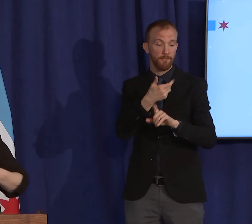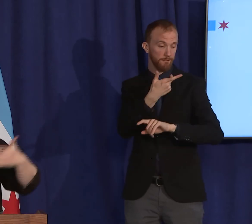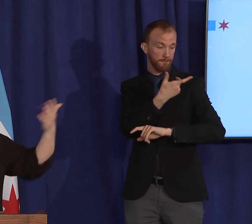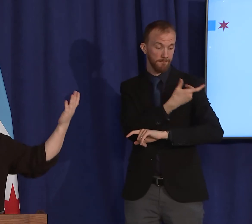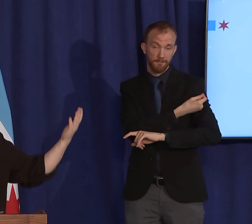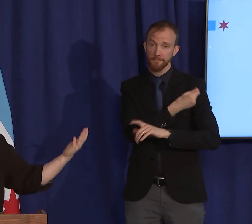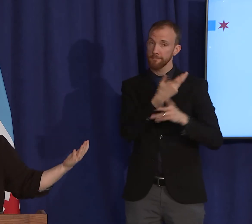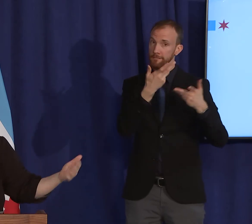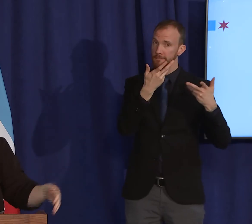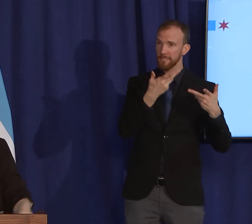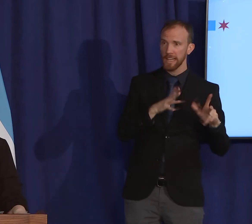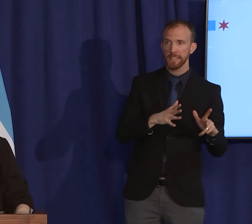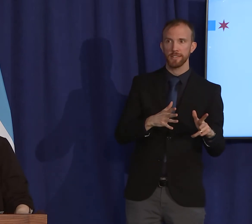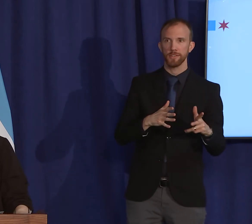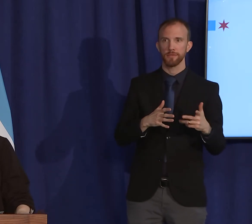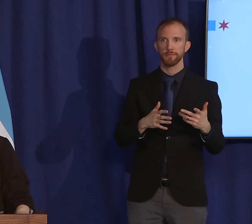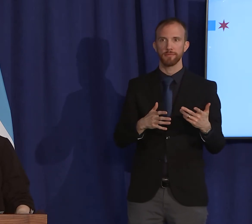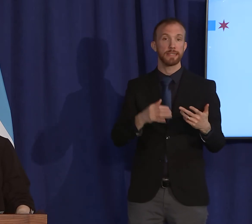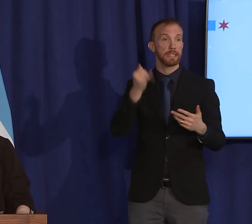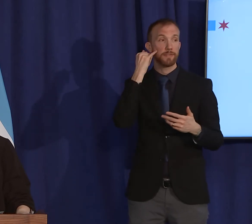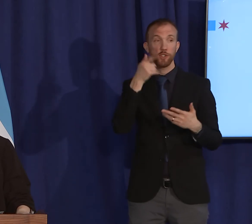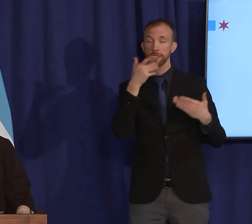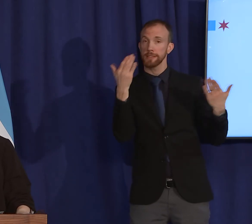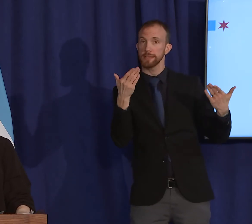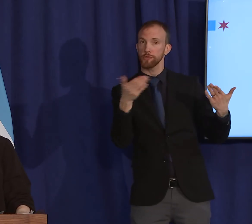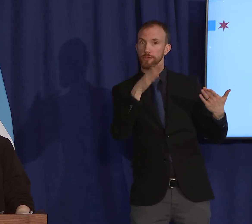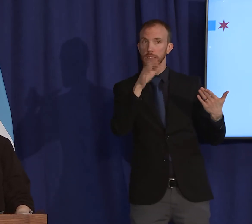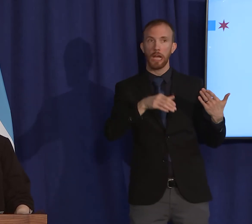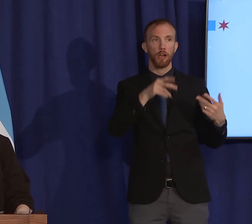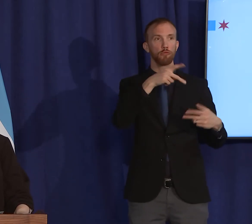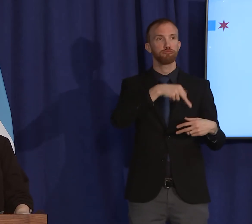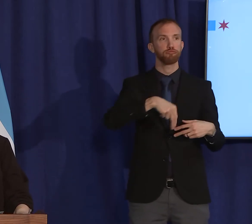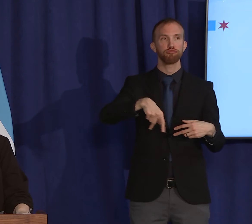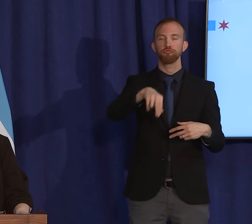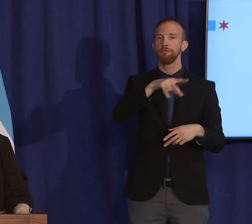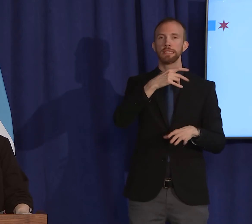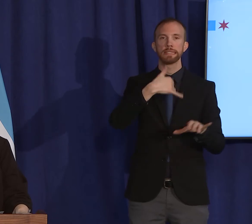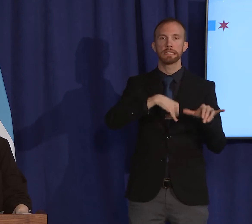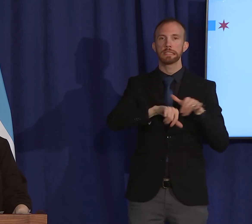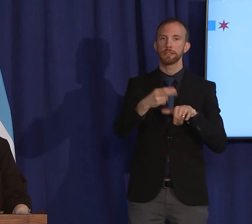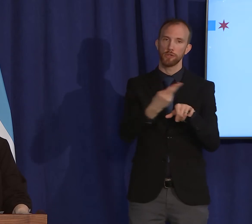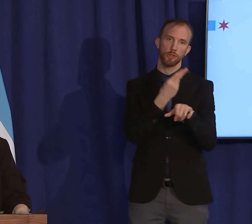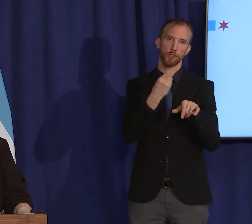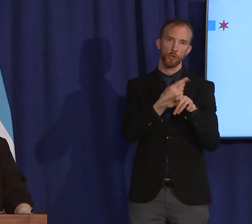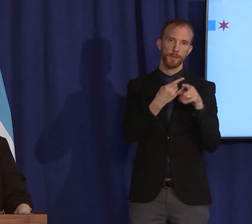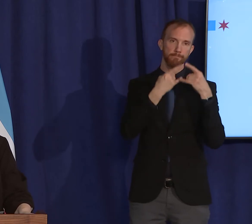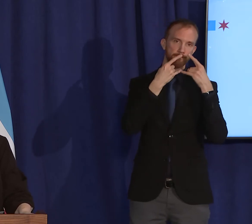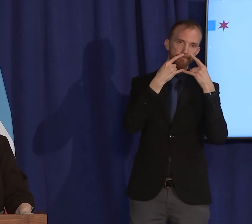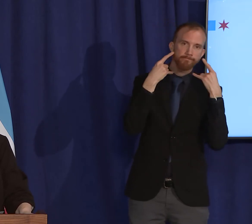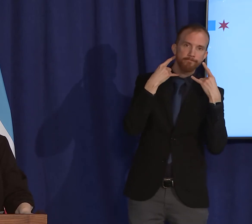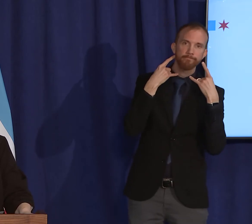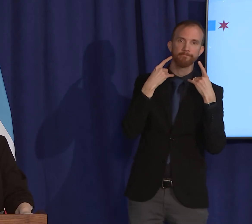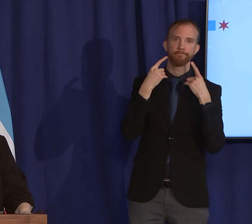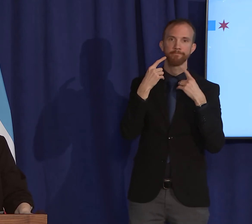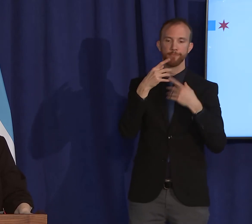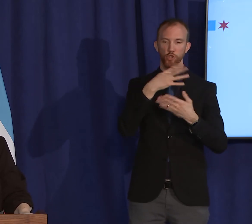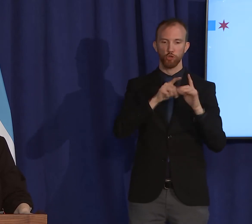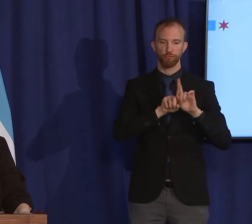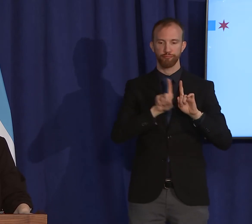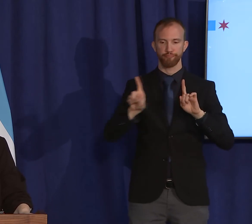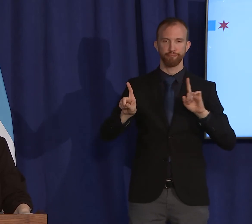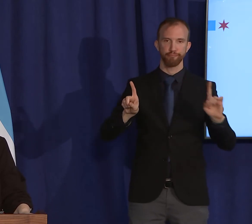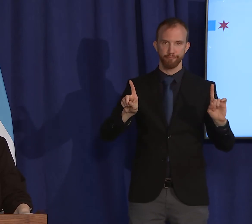out traveling, just like if you're out in Chicago here, you definitely need to be continuing to wear that mask and do the social distancing. In terms